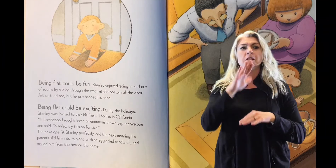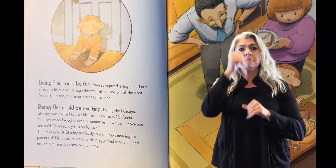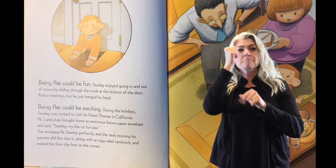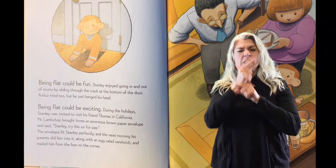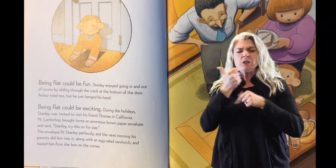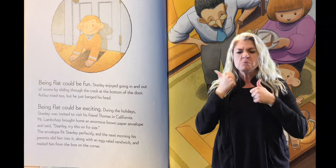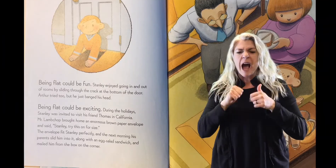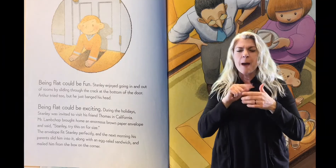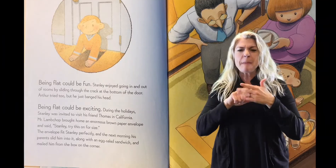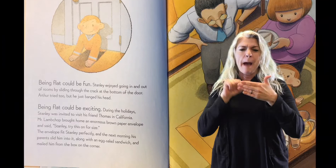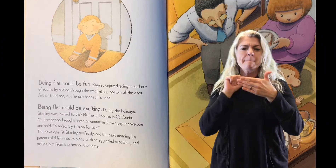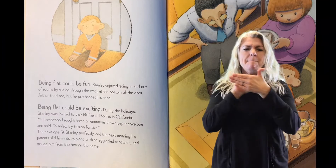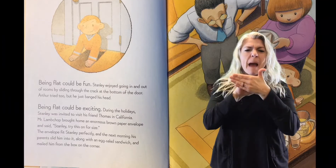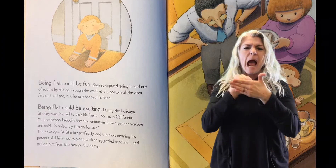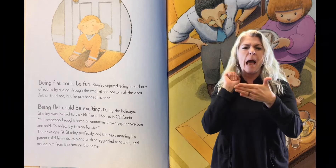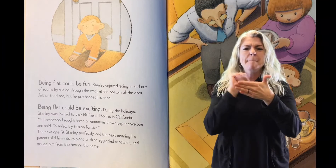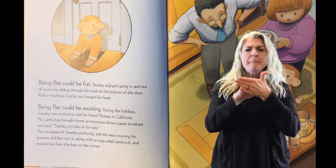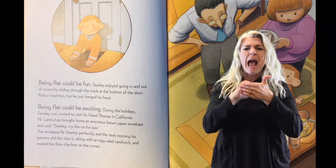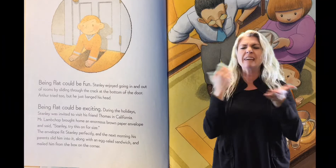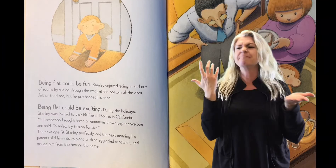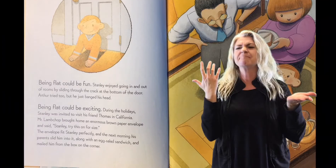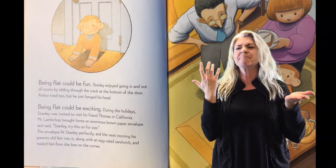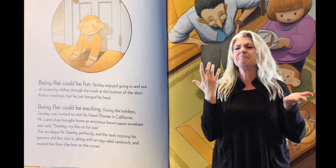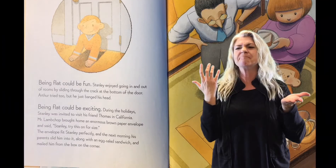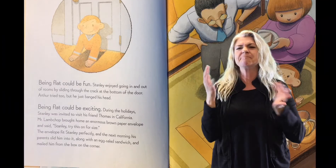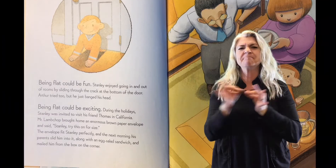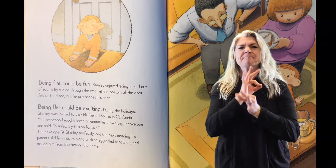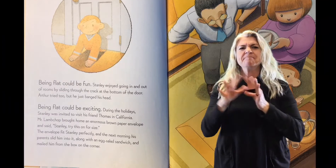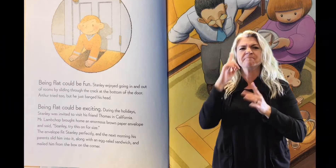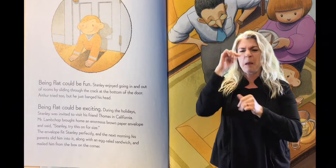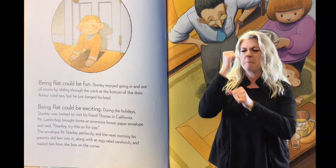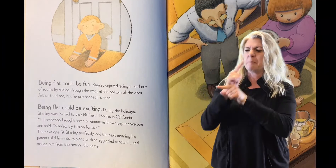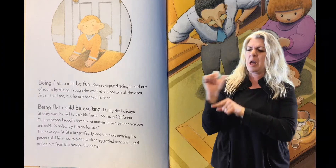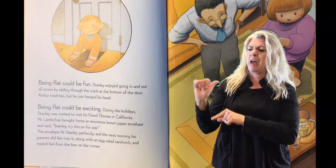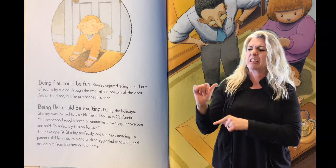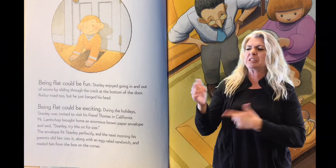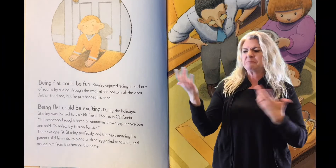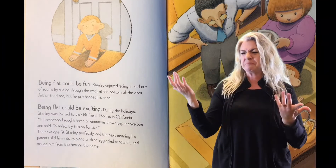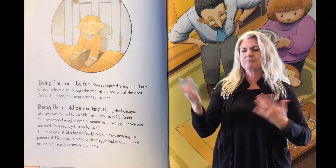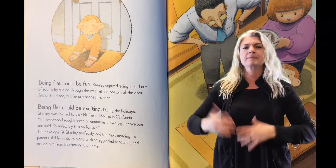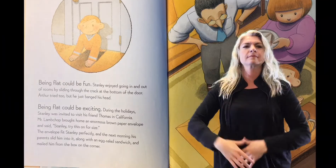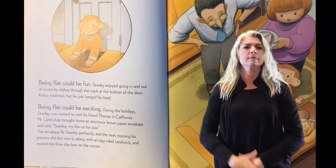door. Arthur tried it too, but he just banged his head.